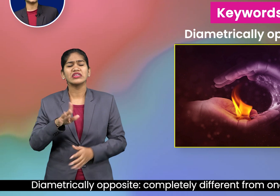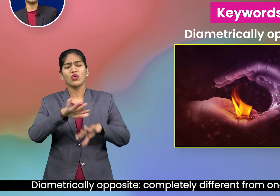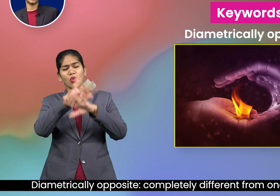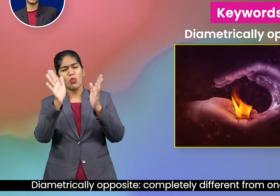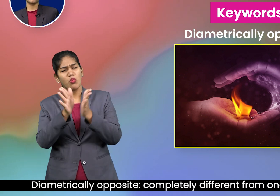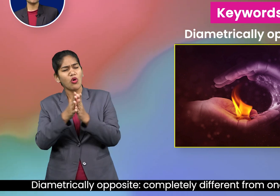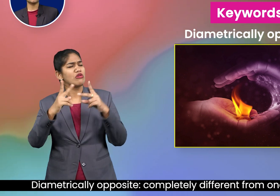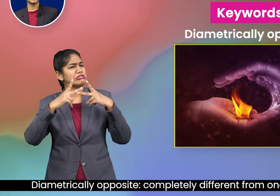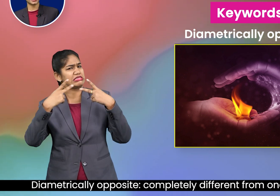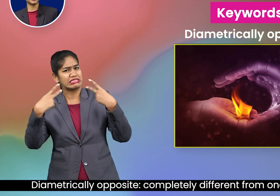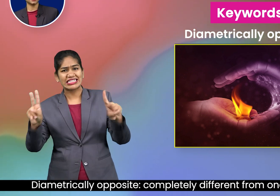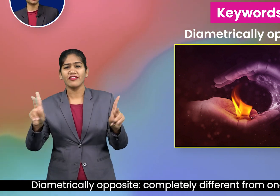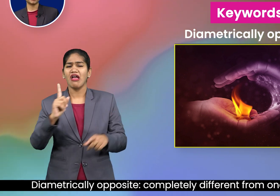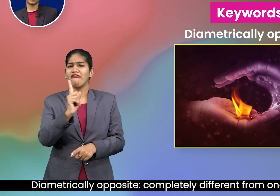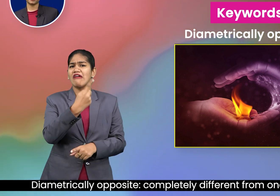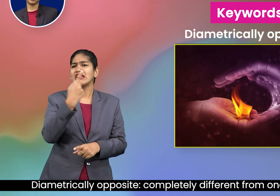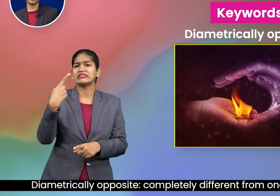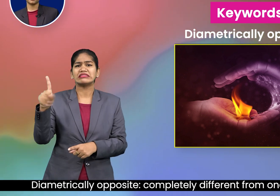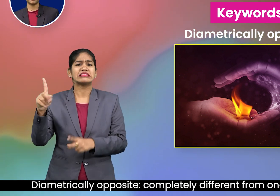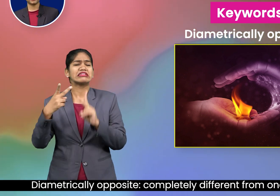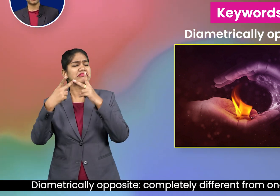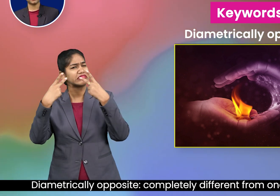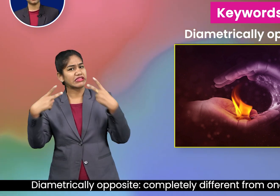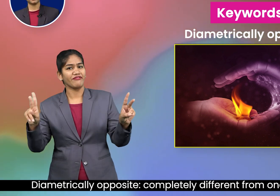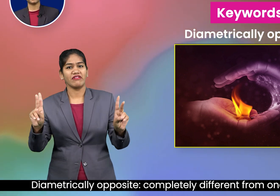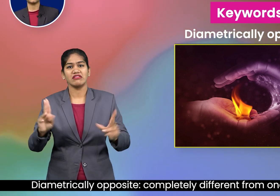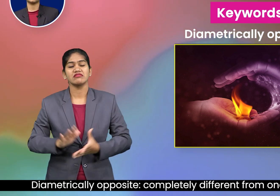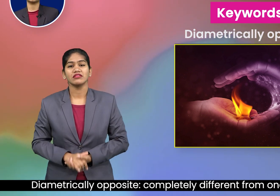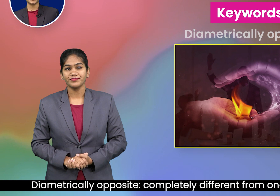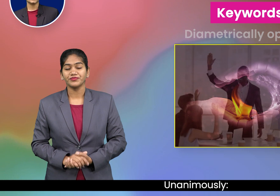Completely different from one another.